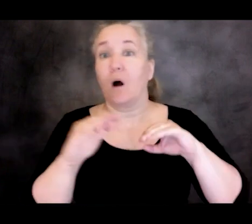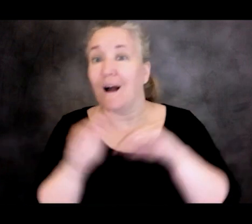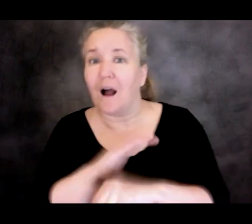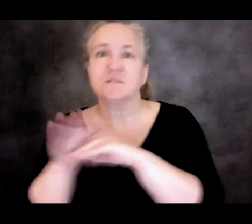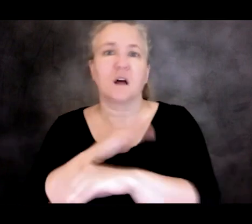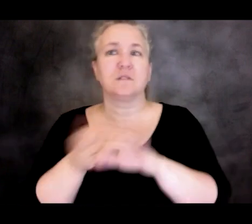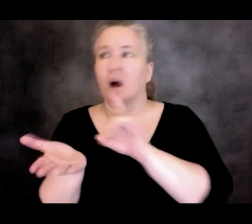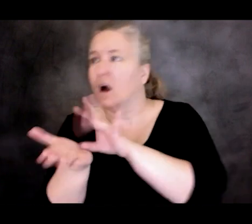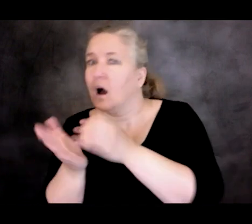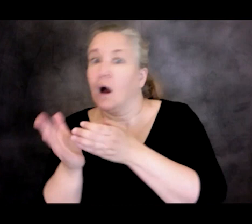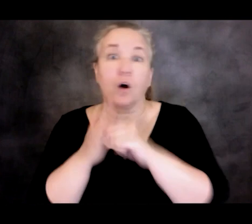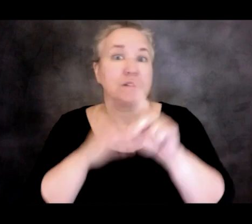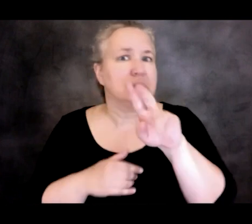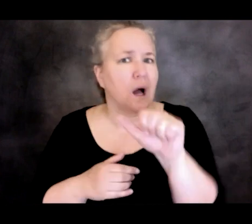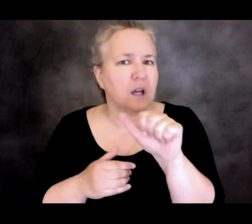I'd spent